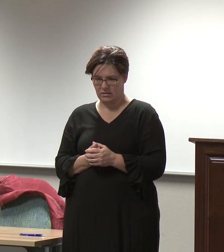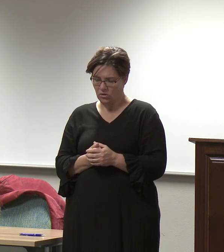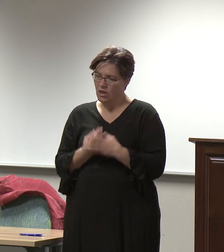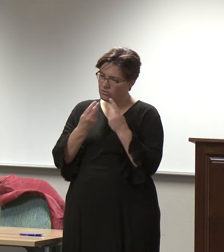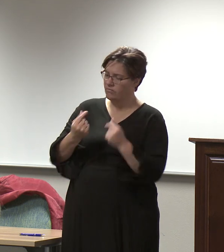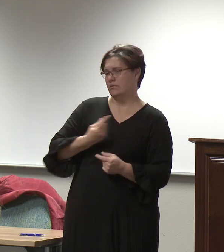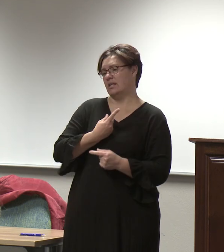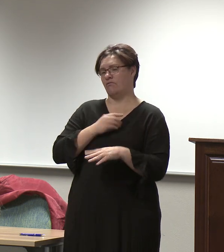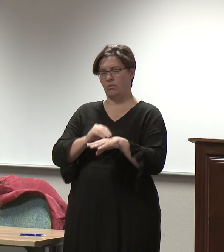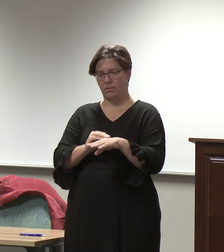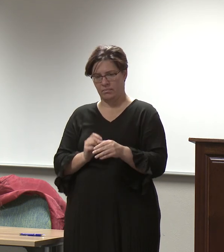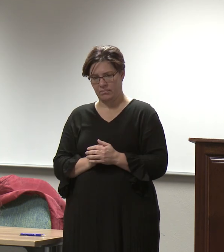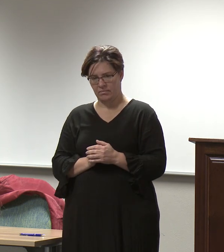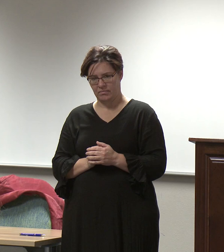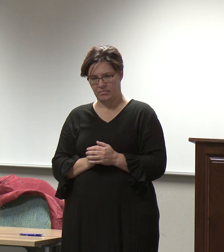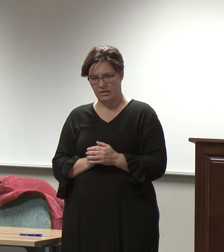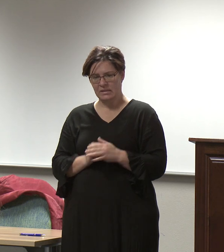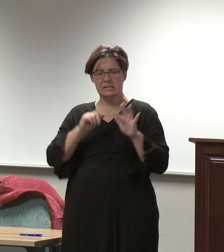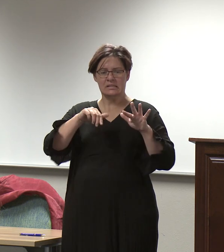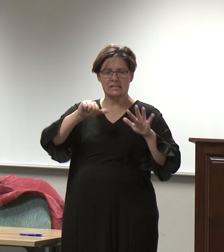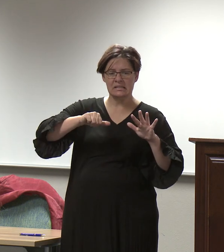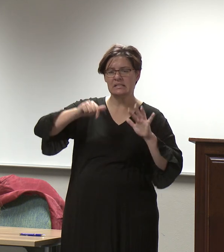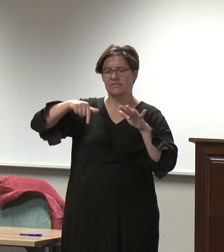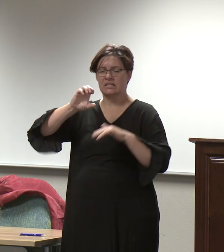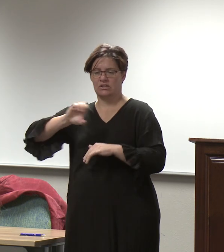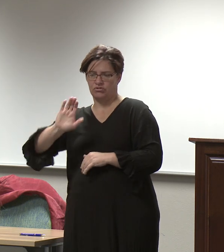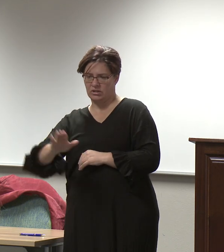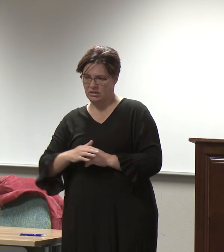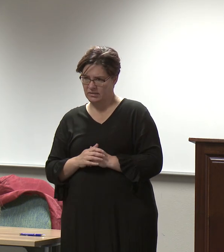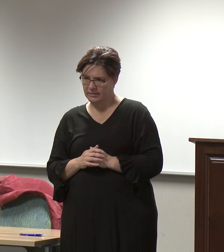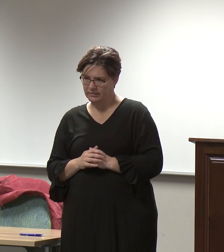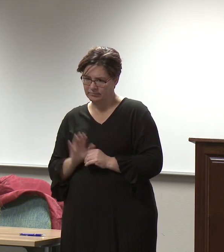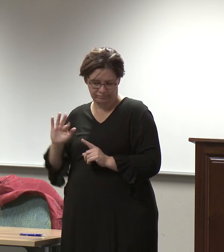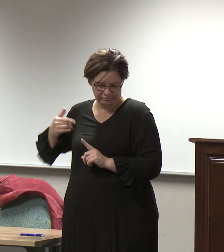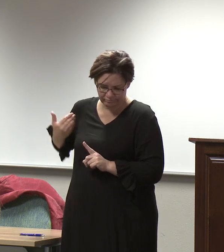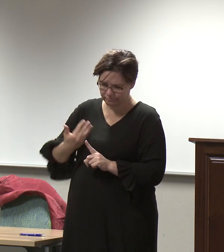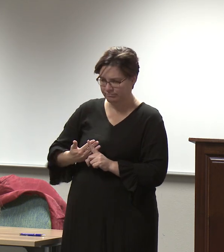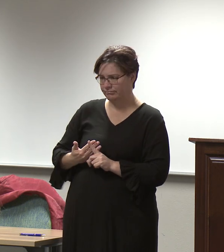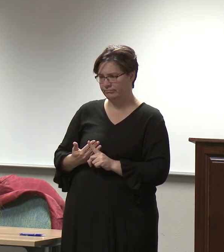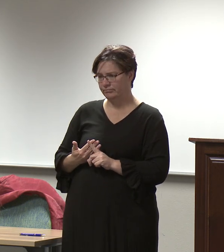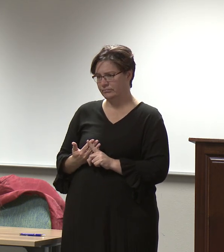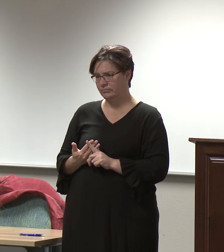basically. So, but it has been since the 17th century, that has been the way. So that's why it's another,